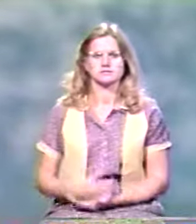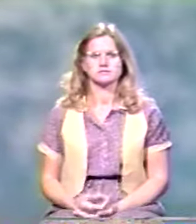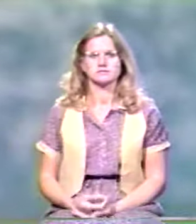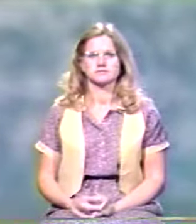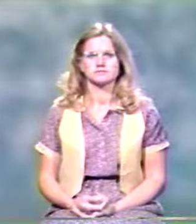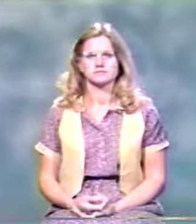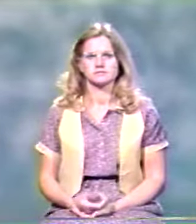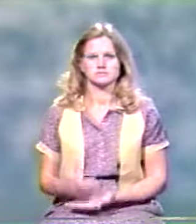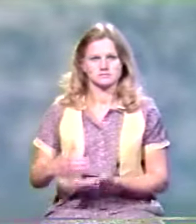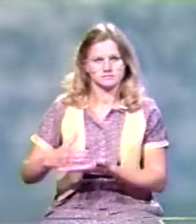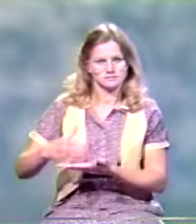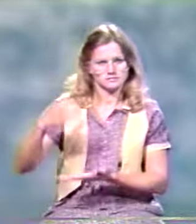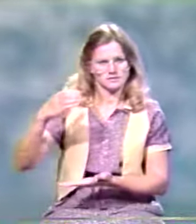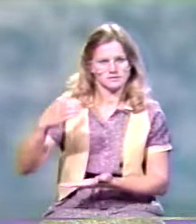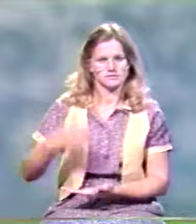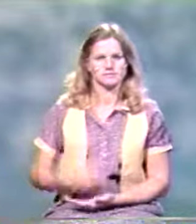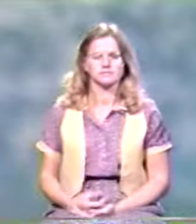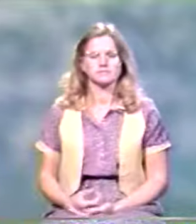A can.